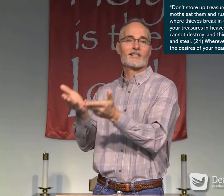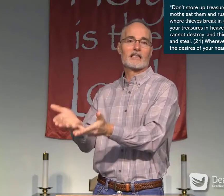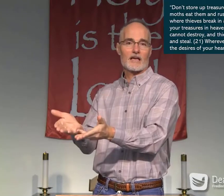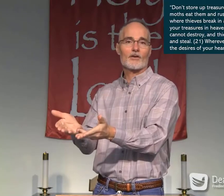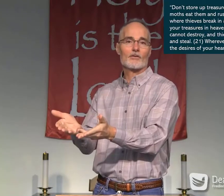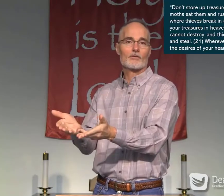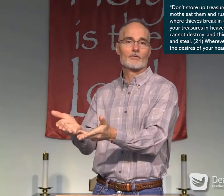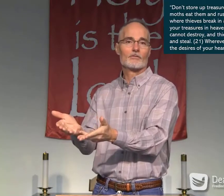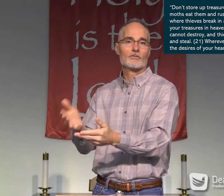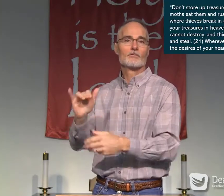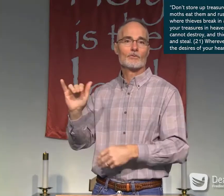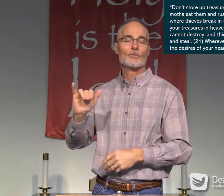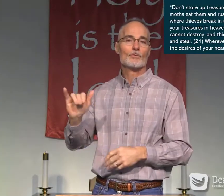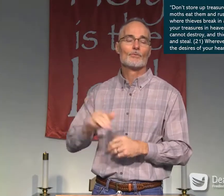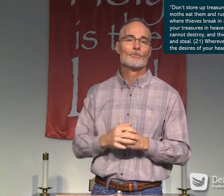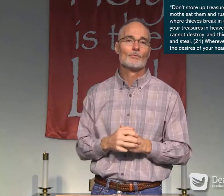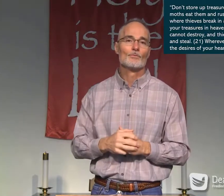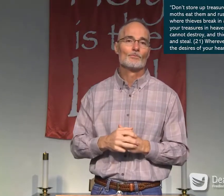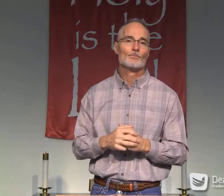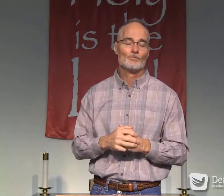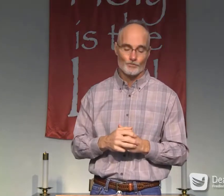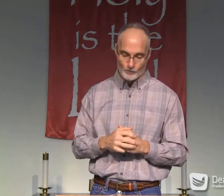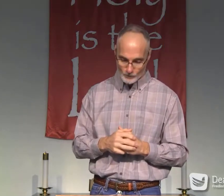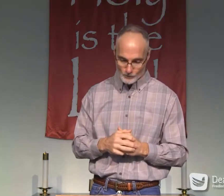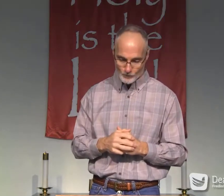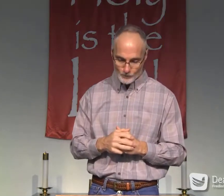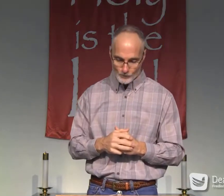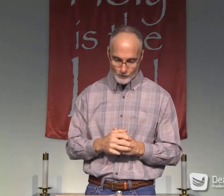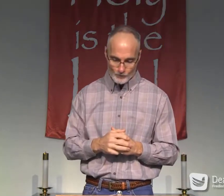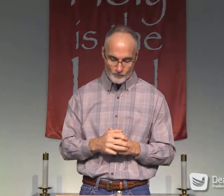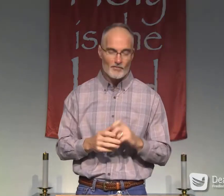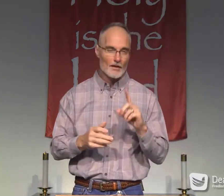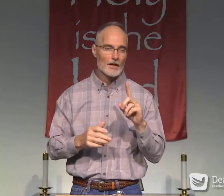there the desires of your heart will also be.